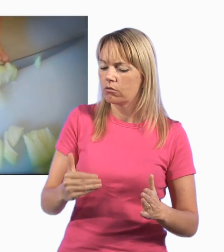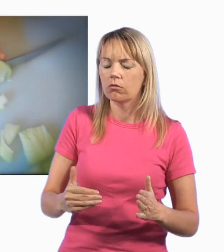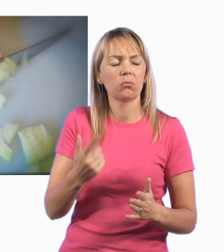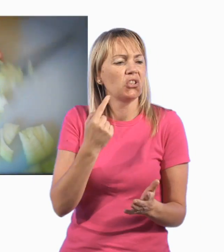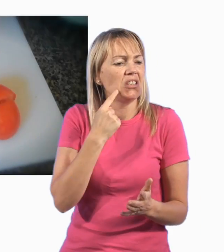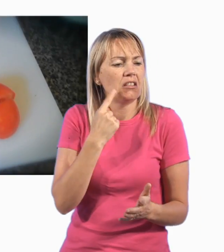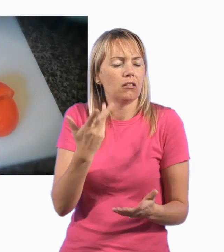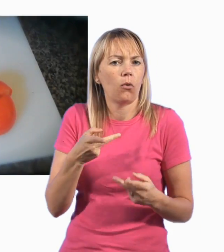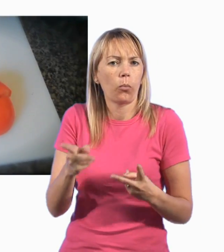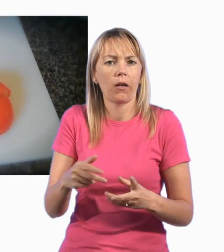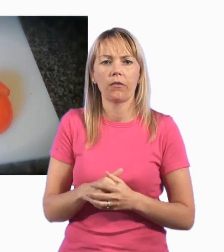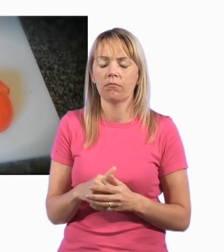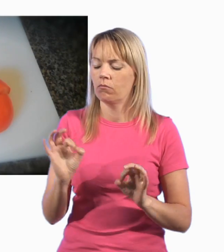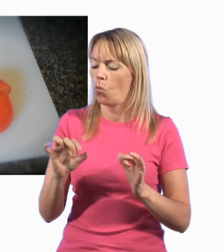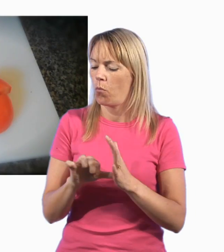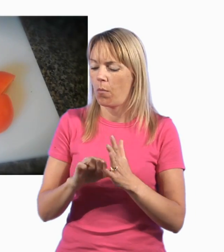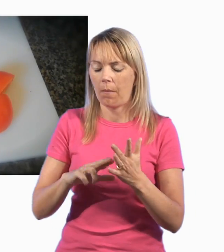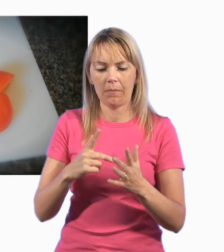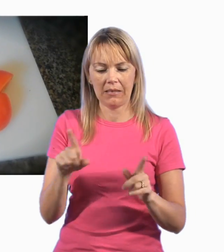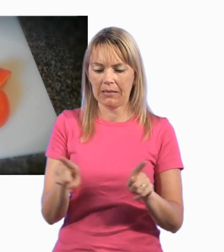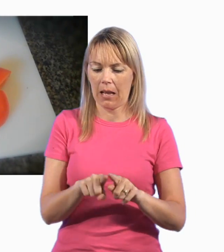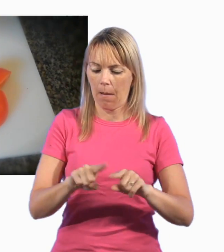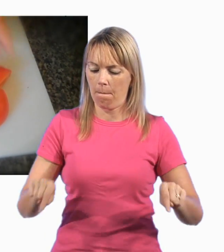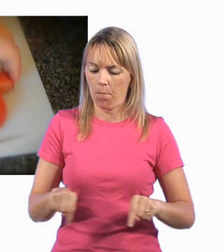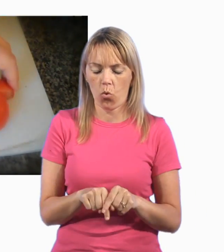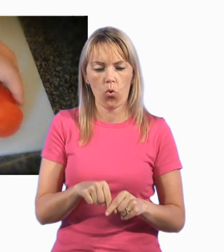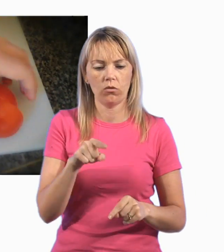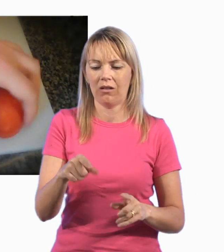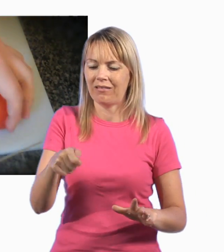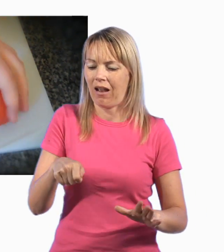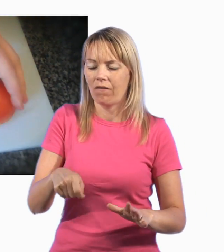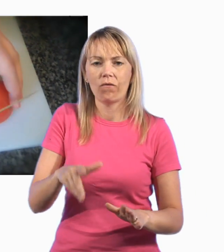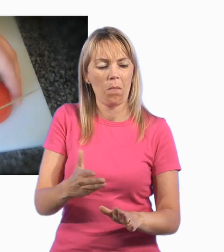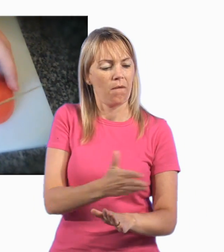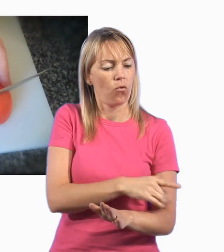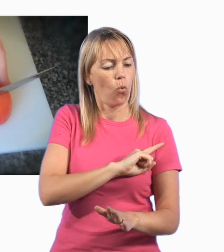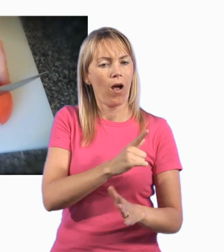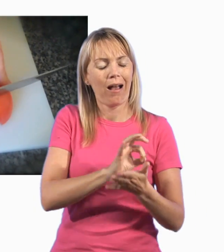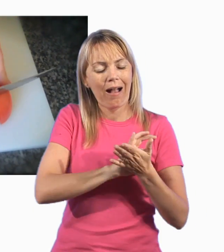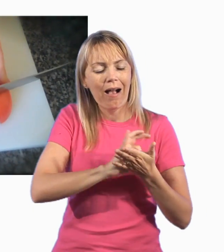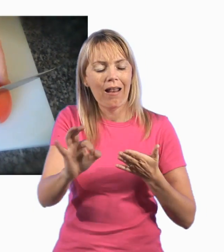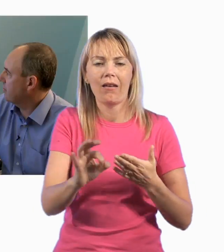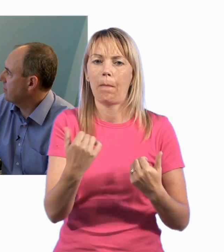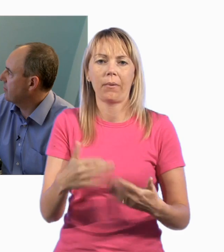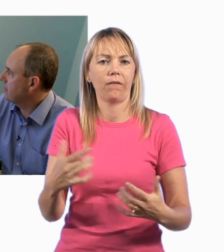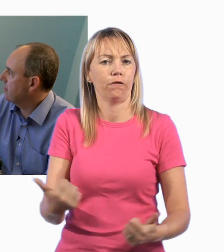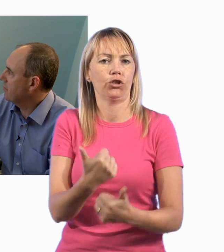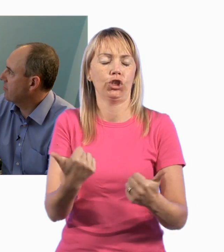onion. And there's no problem with using the same chopping board and knife from earlier, as they were both washed straight after use.